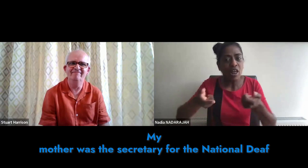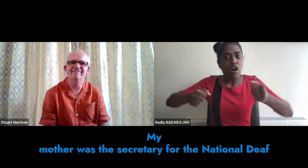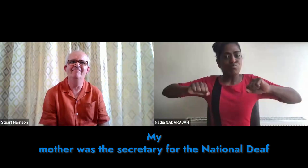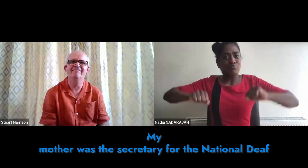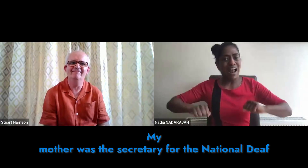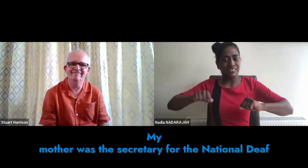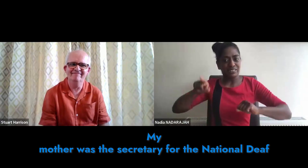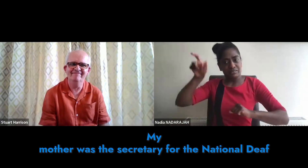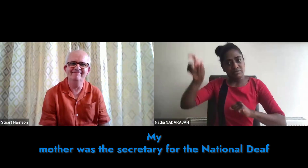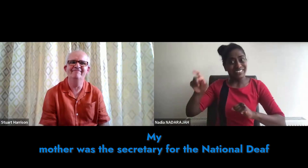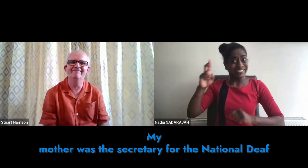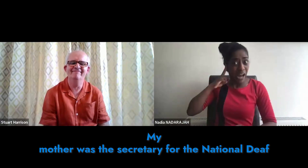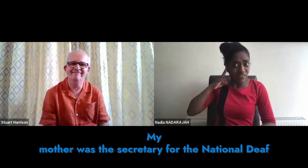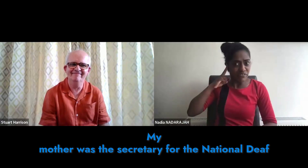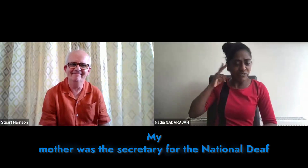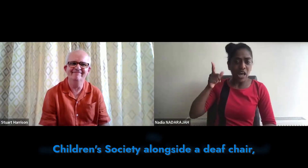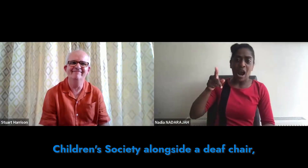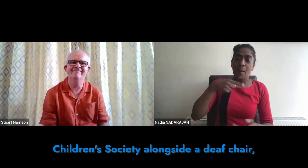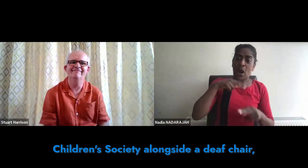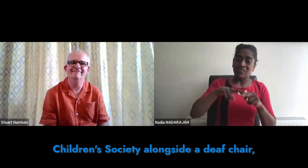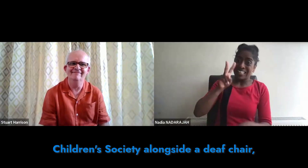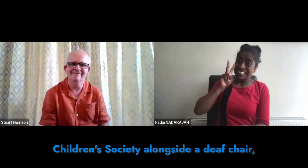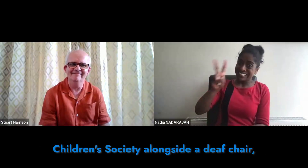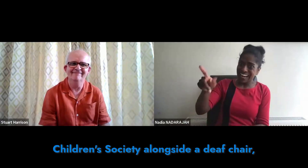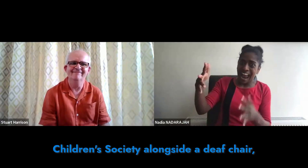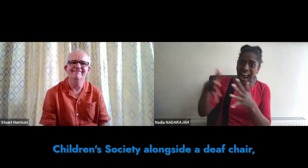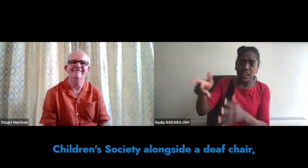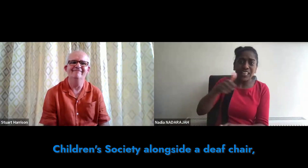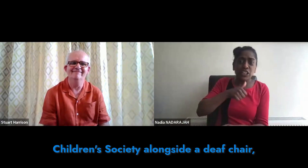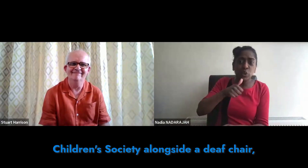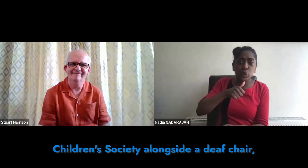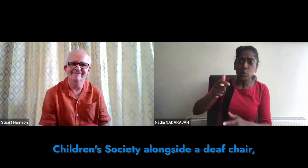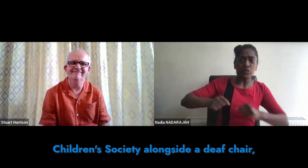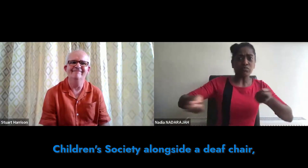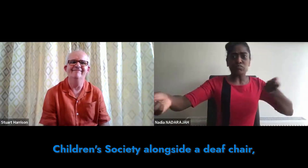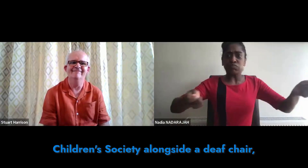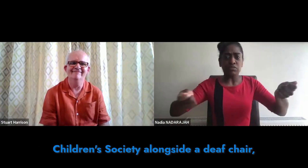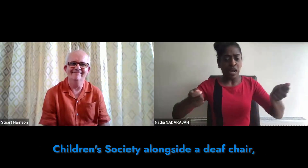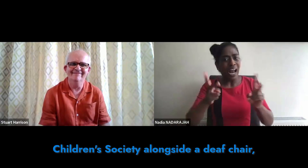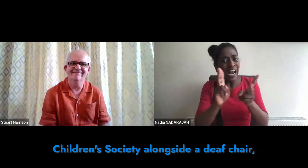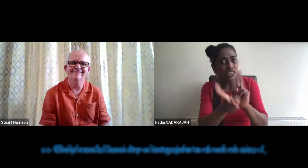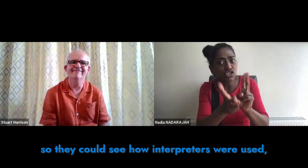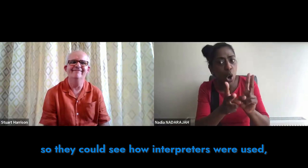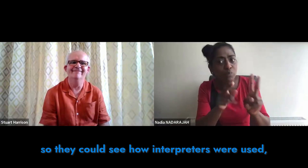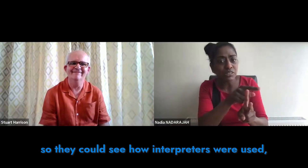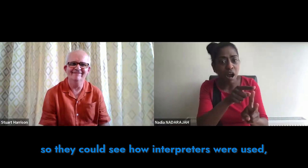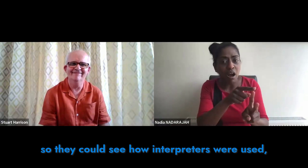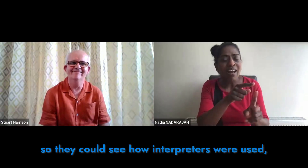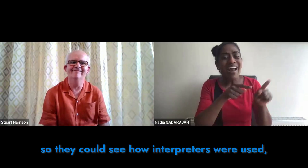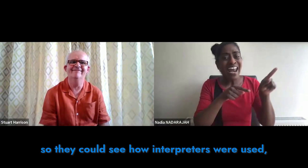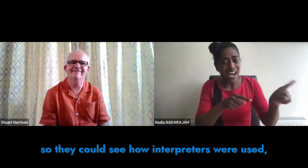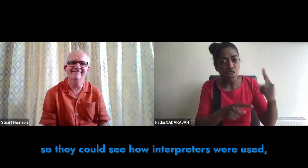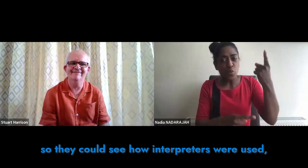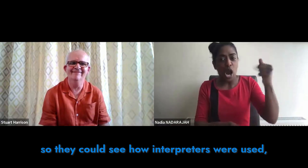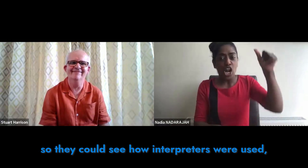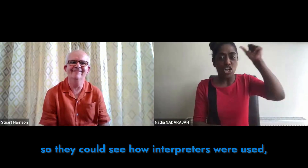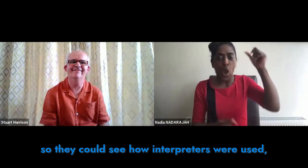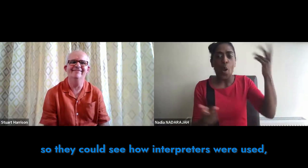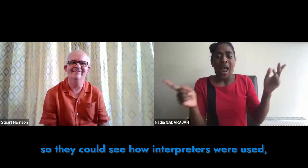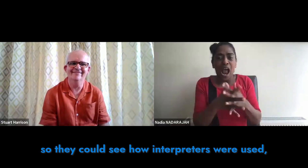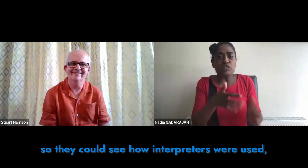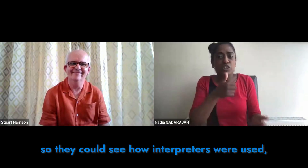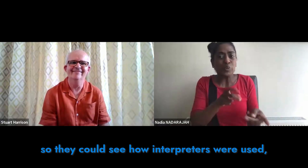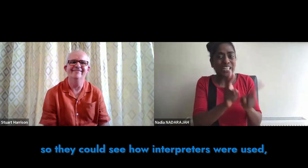My mother was the secretary for the National Deaf Children's Society, alongside a deaf sheriff. So they could see